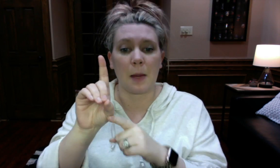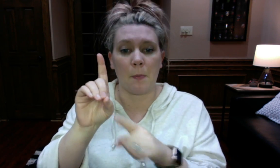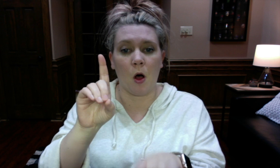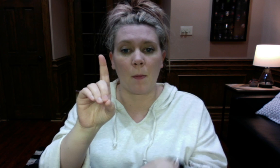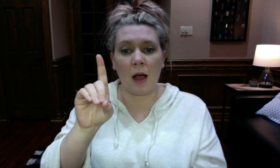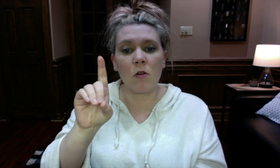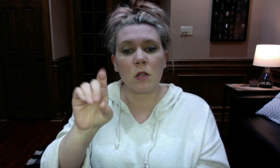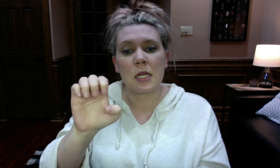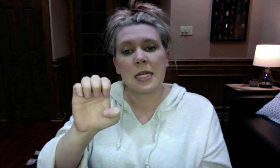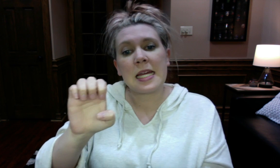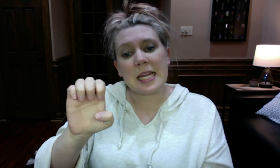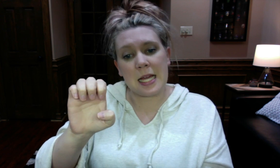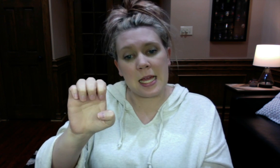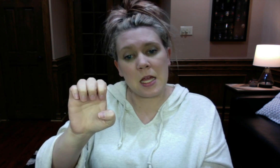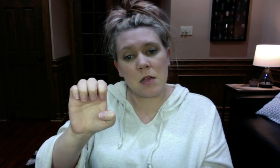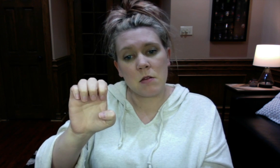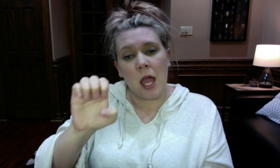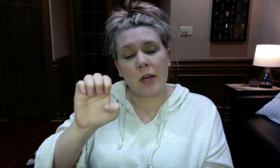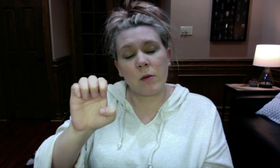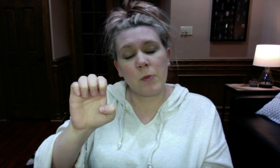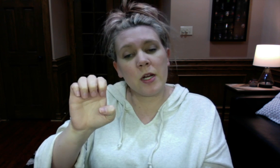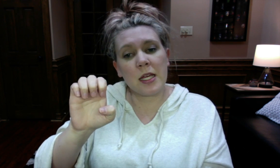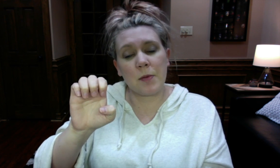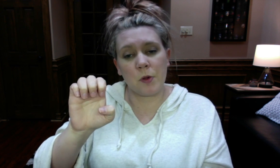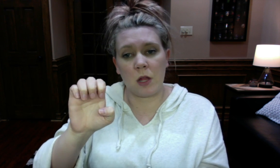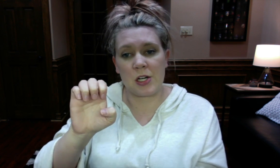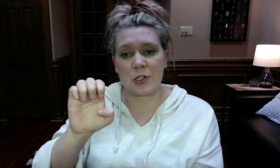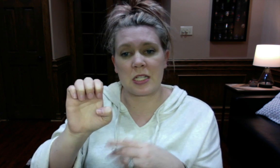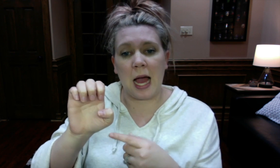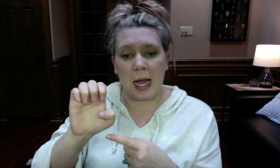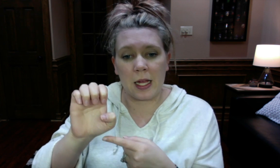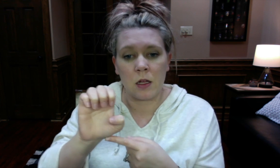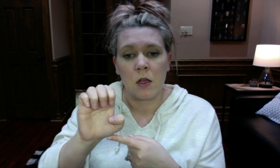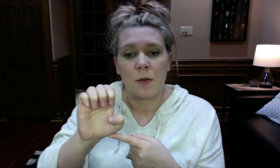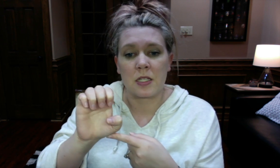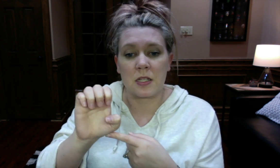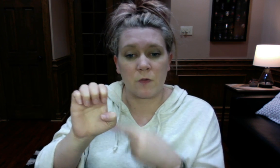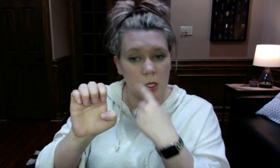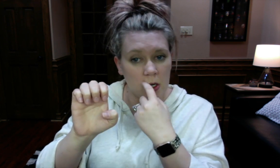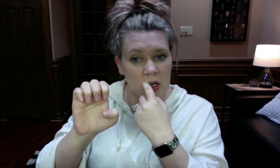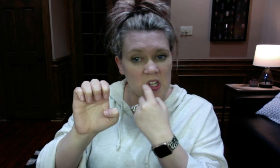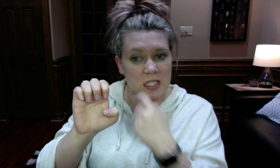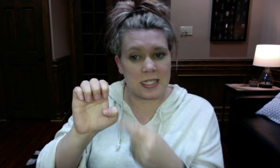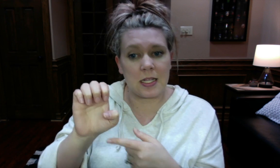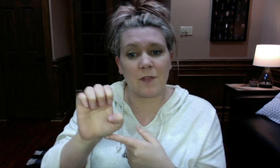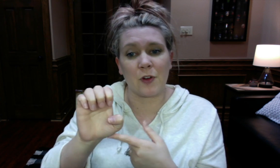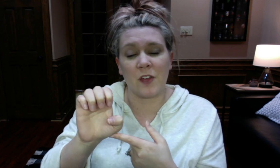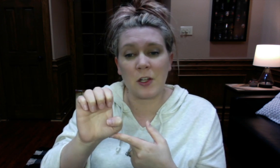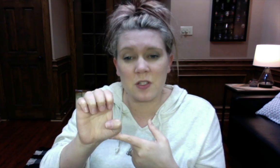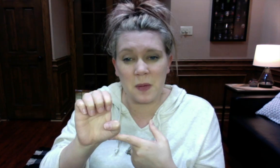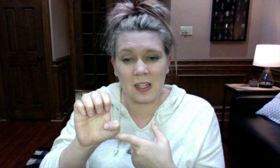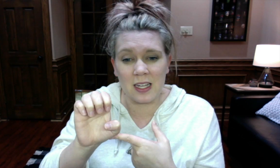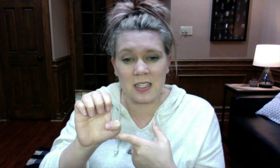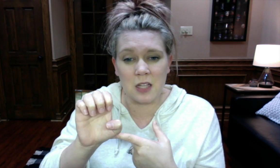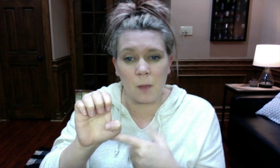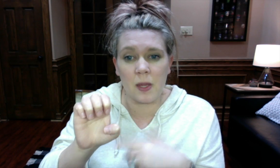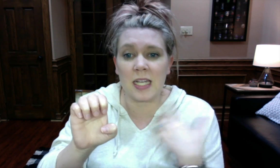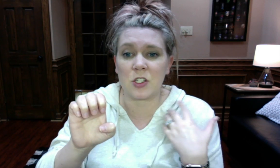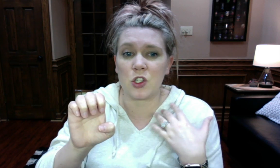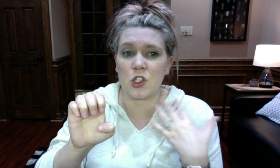palm out. E, and remember to keep your letters tight, because if your finger spelling is sloppy, it's just